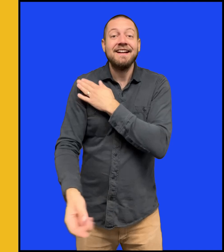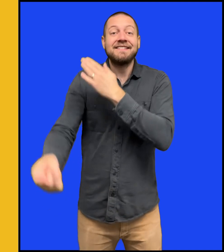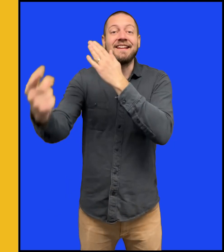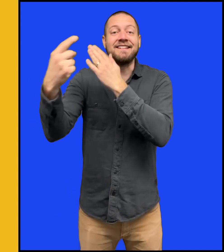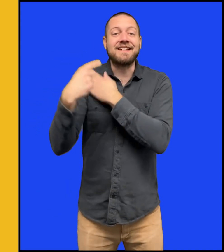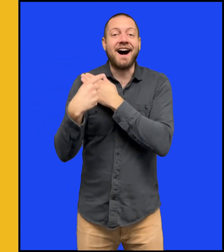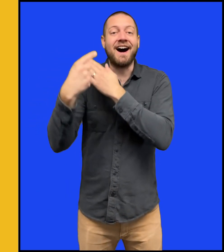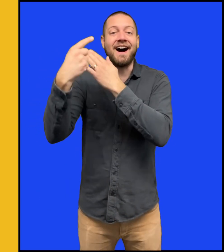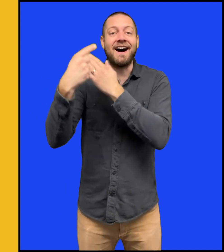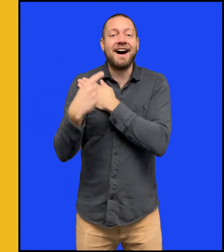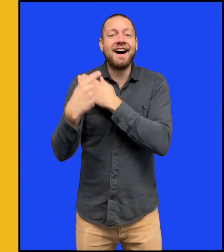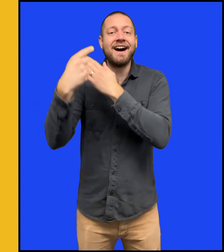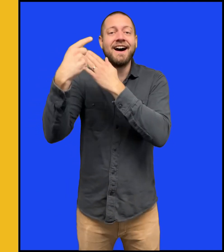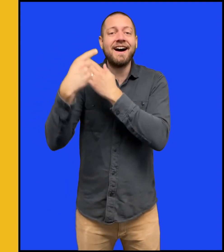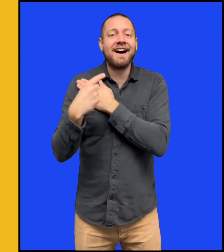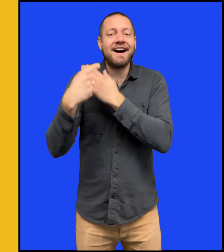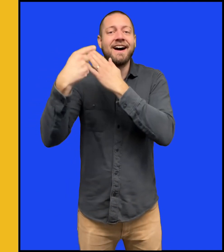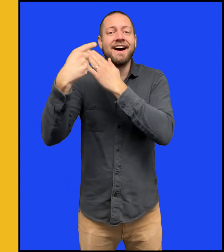Say